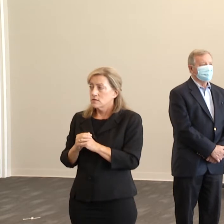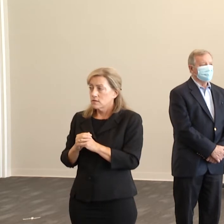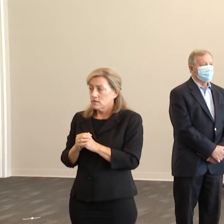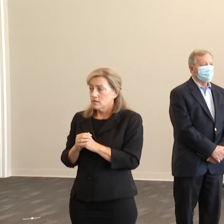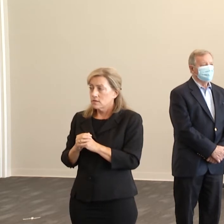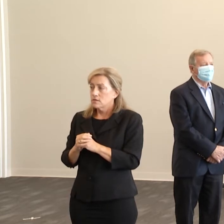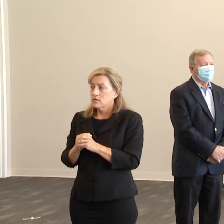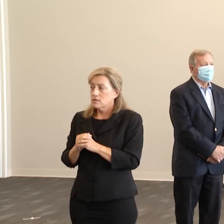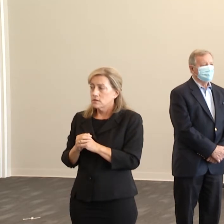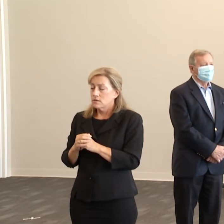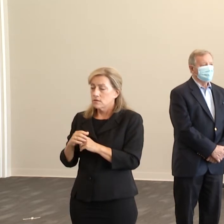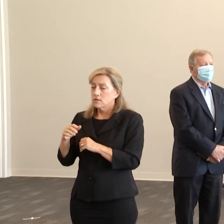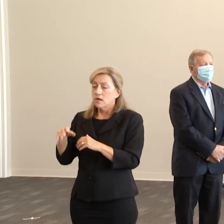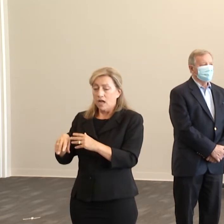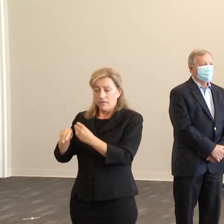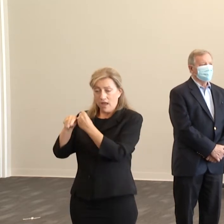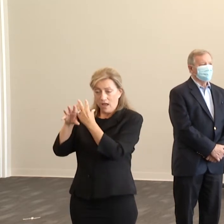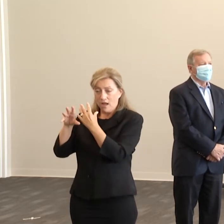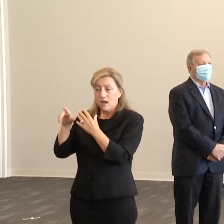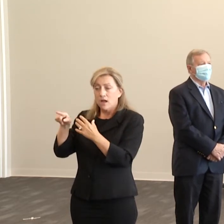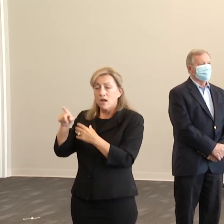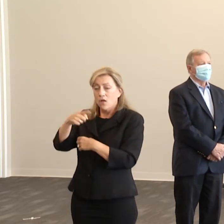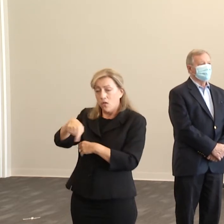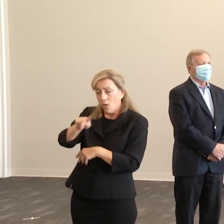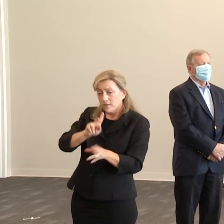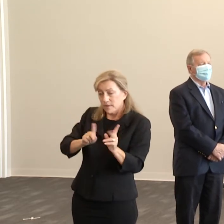indicating that they relied on the mail